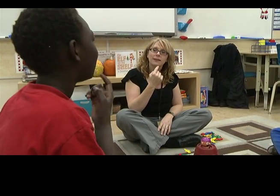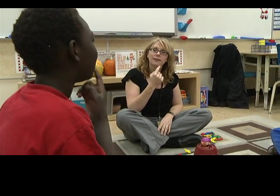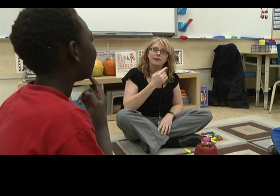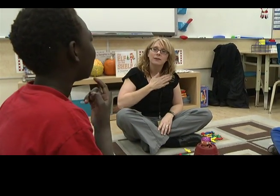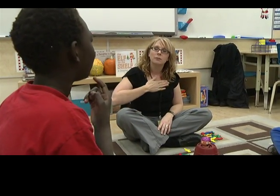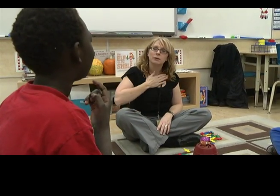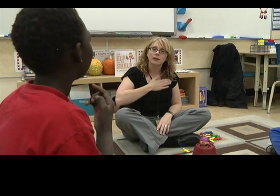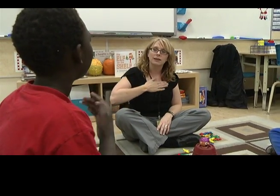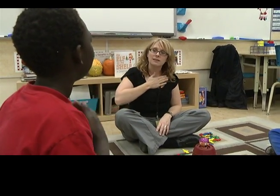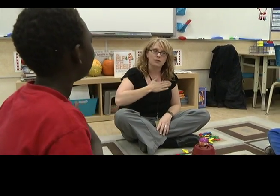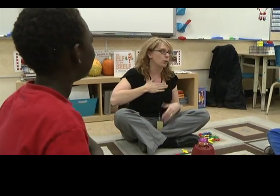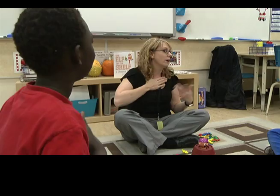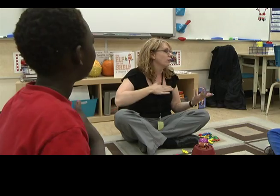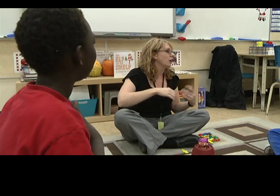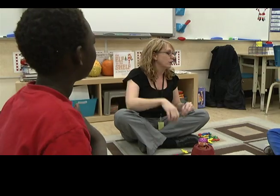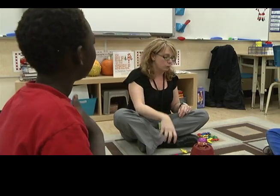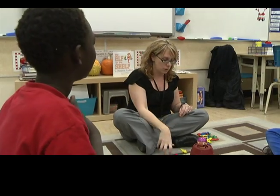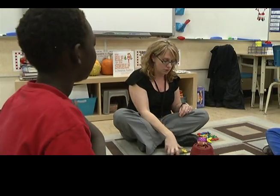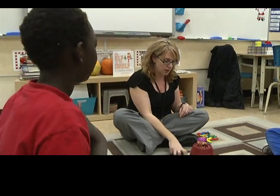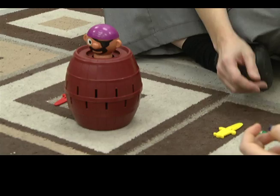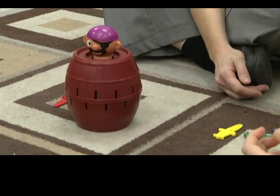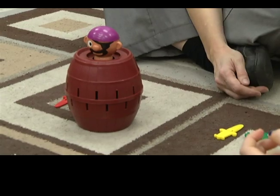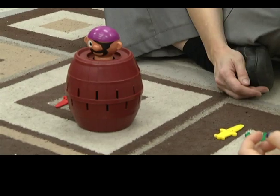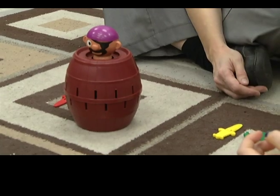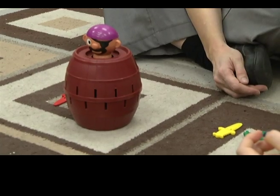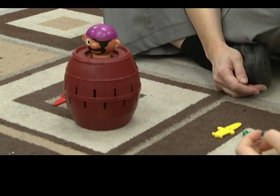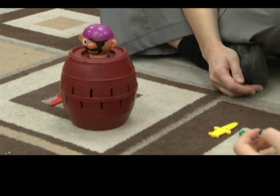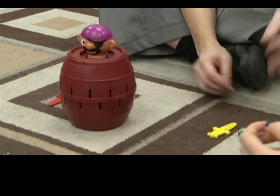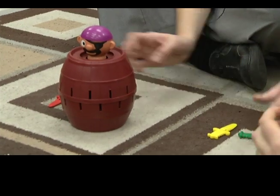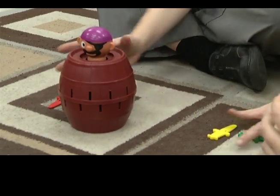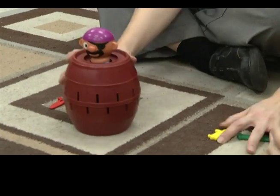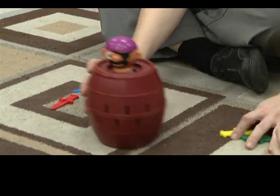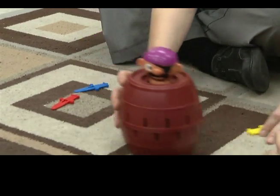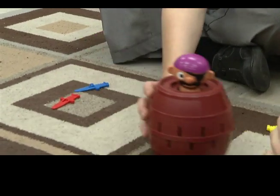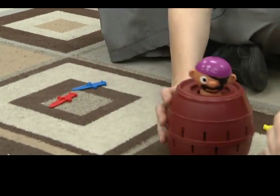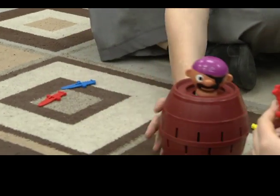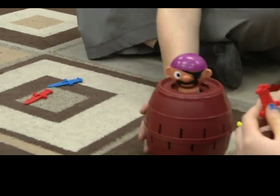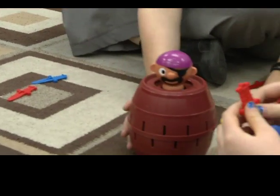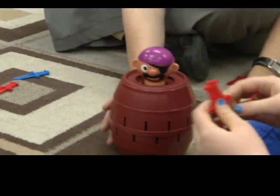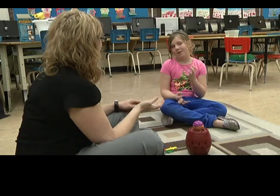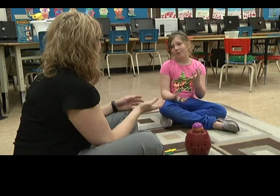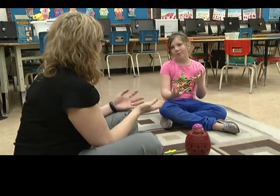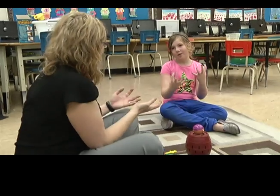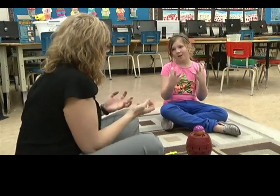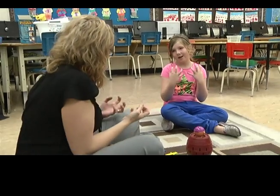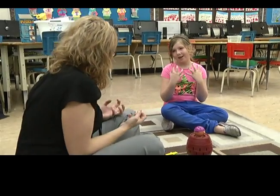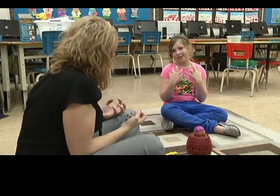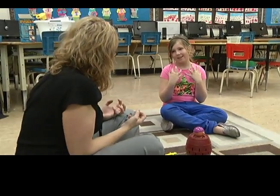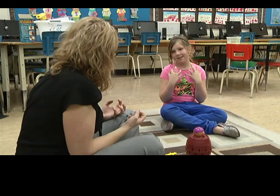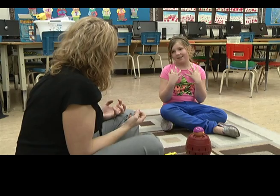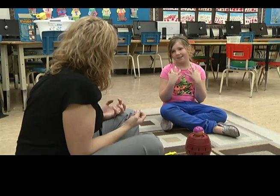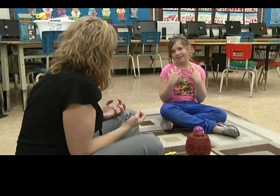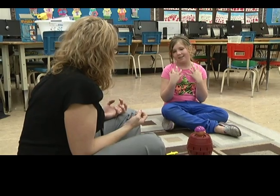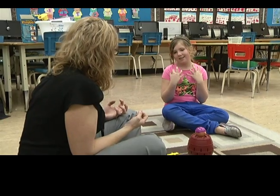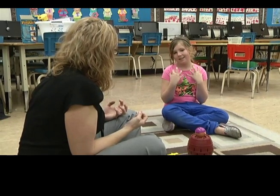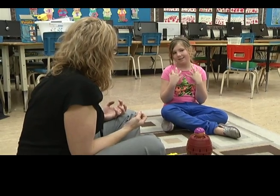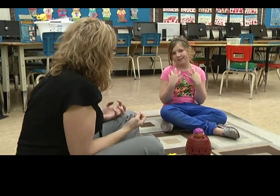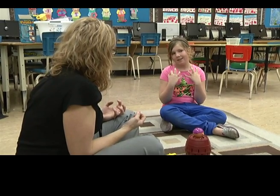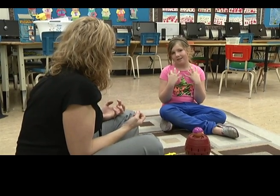communicate. It builds literacy skills. Sign language can signal the meaning of a word